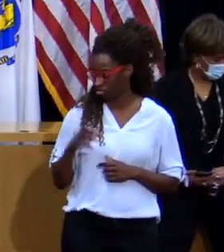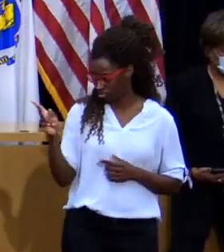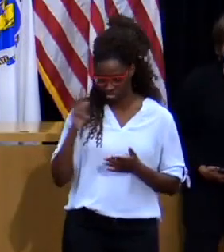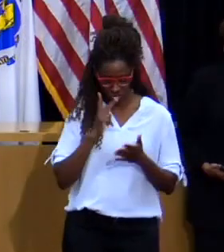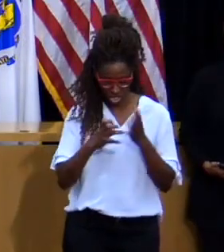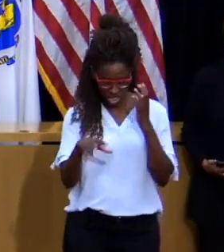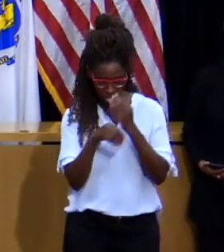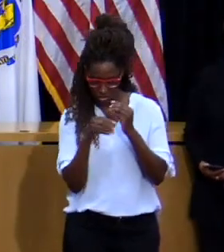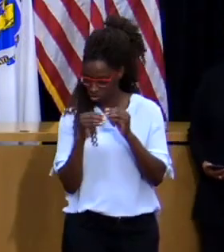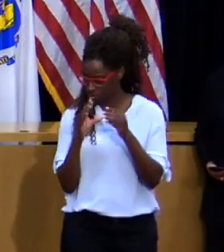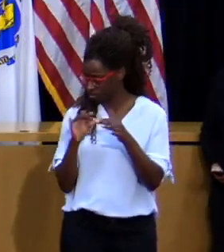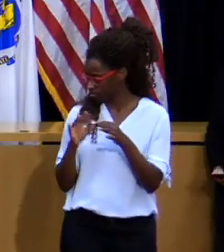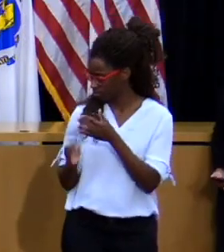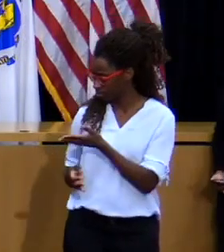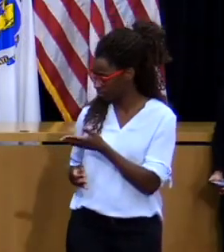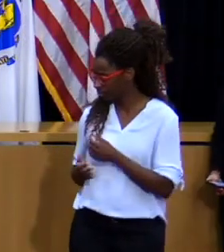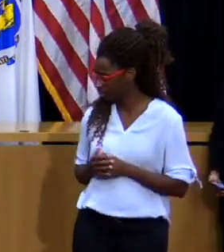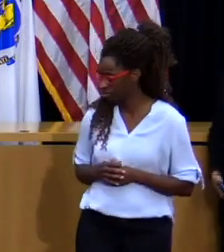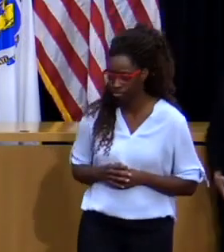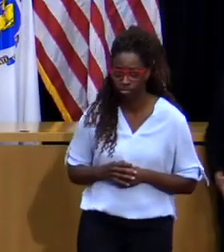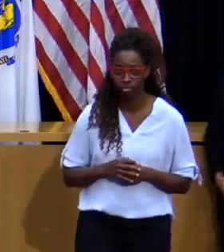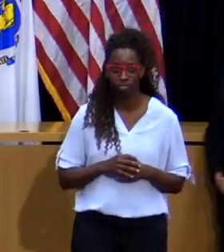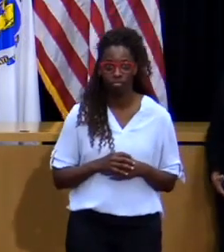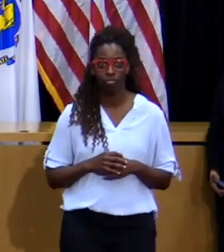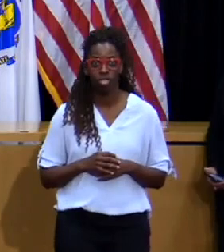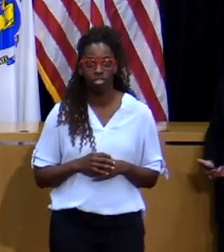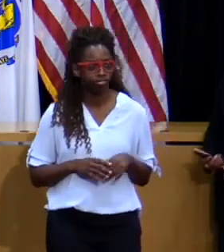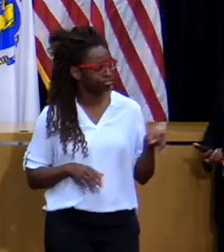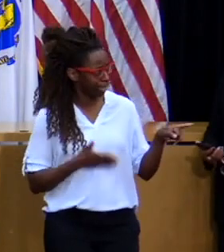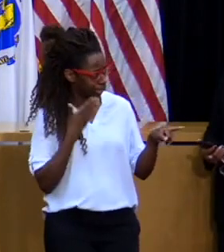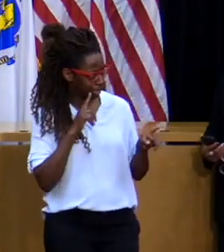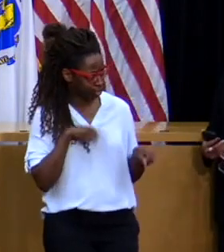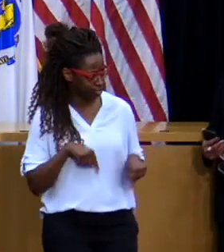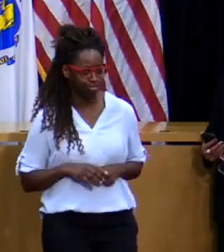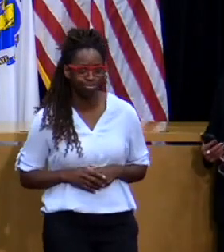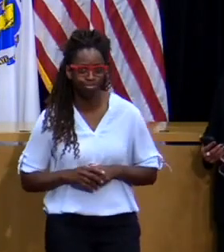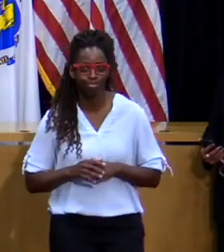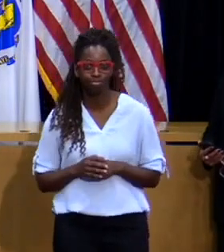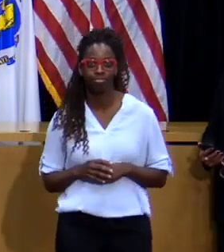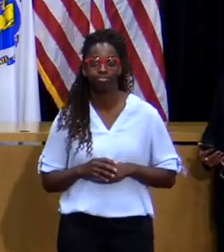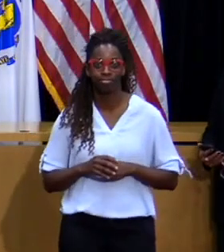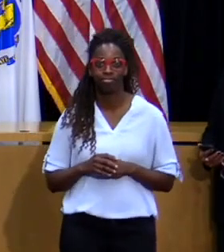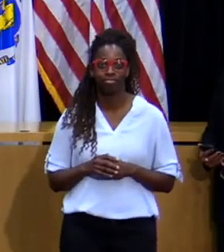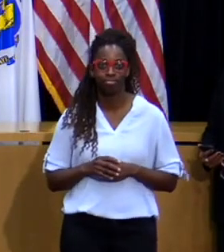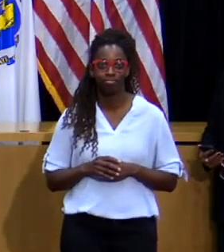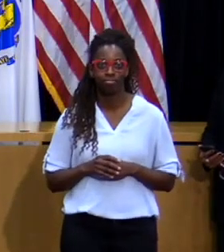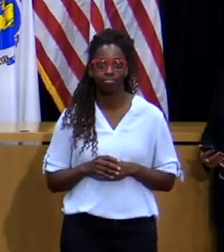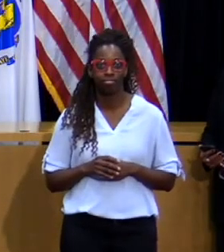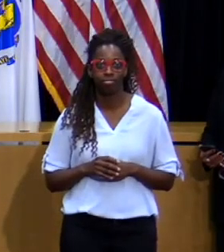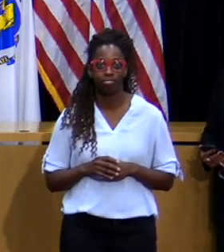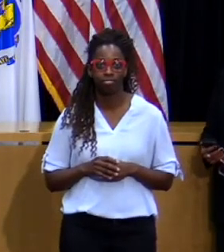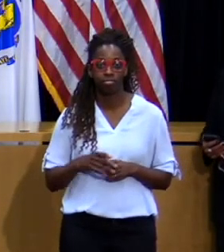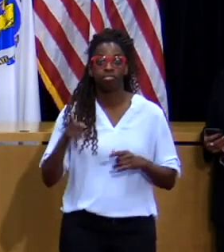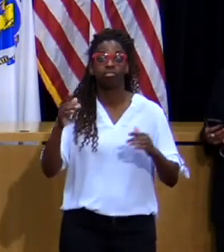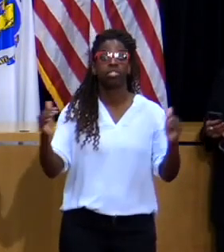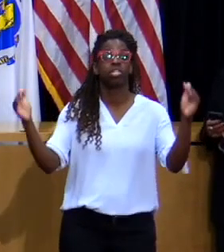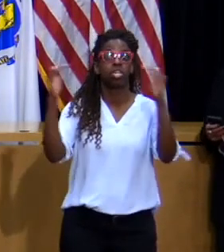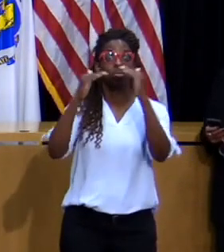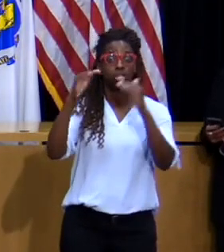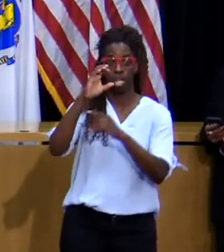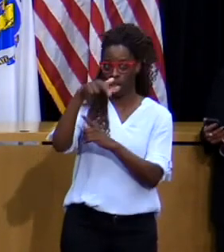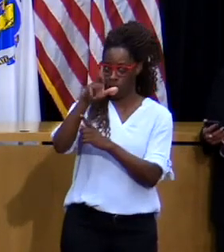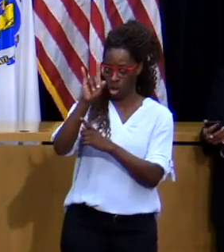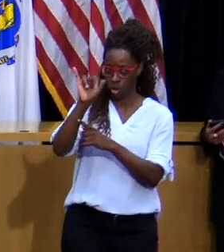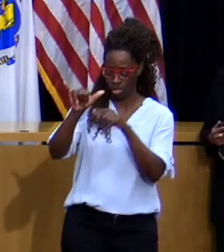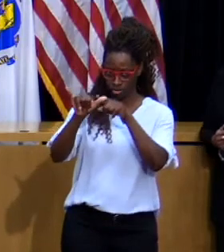Actually, that was a good answer. So two ways to think about the equity. One is that I think, as you heard, about